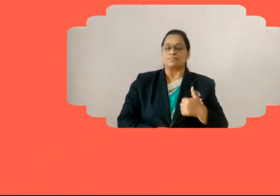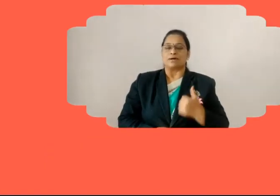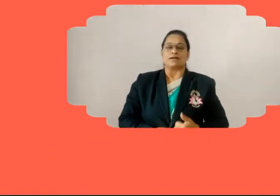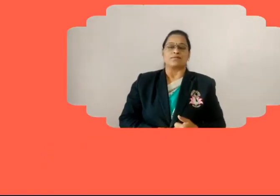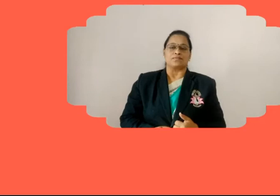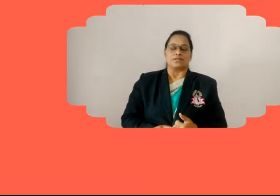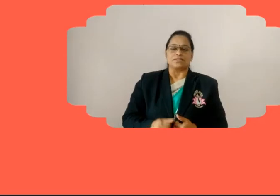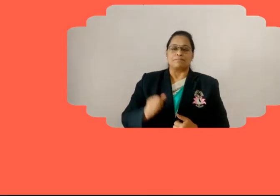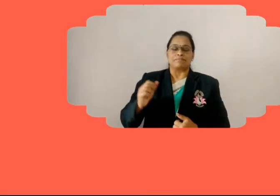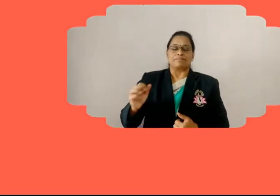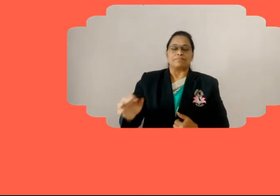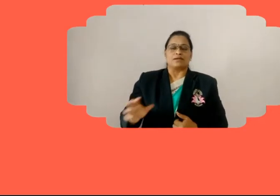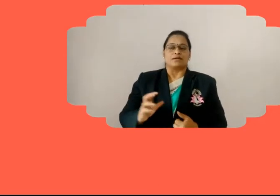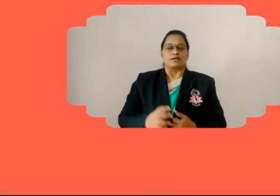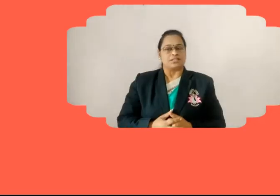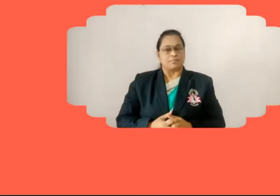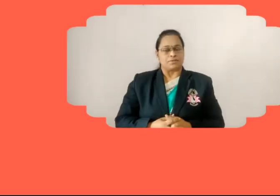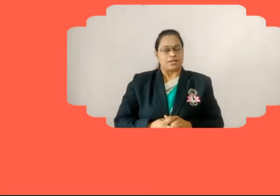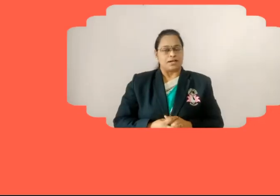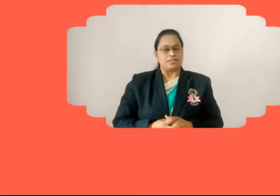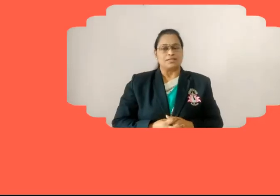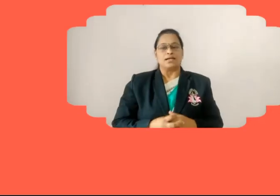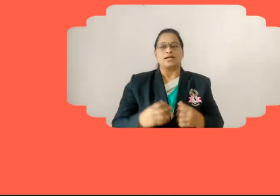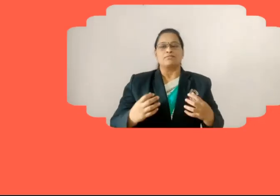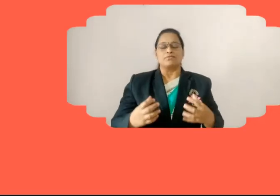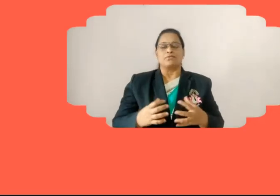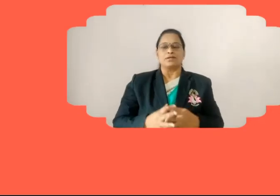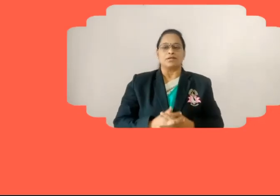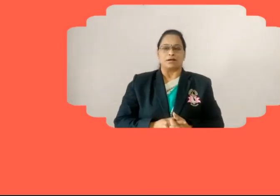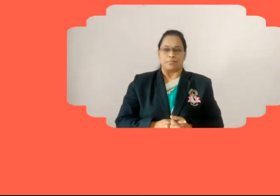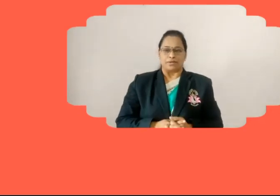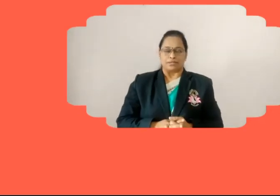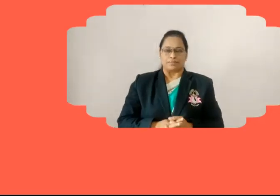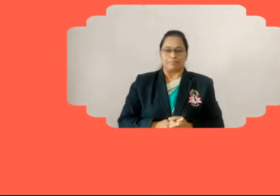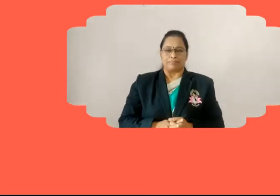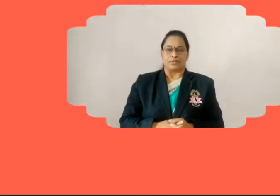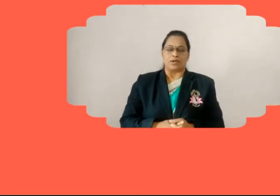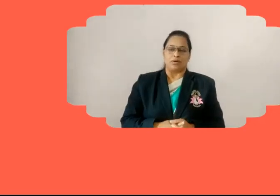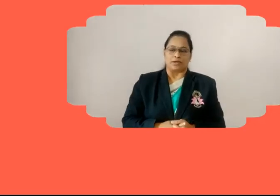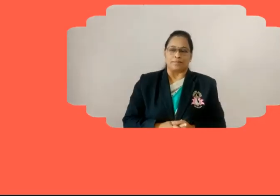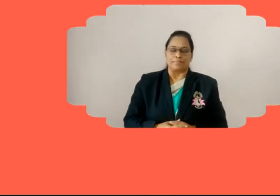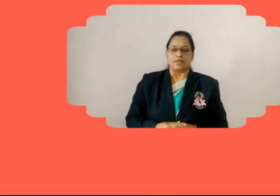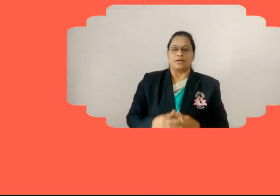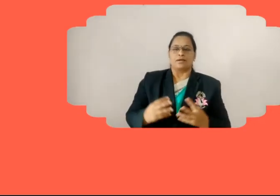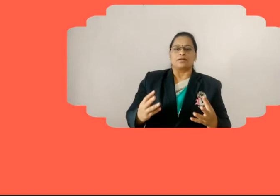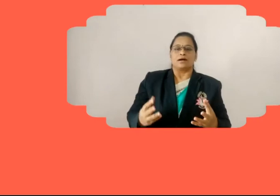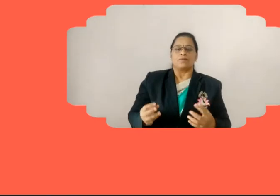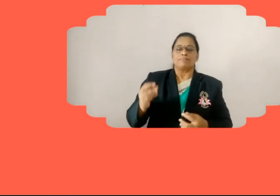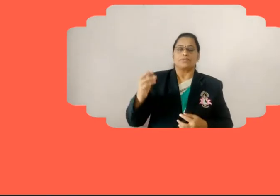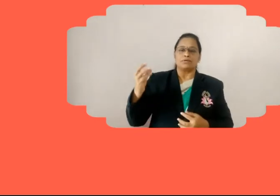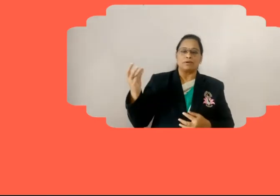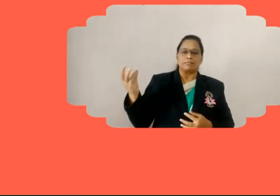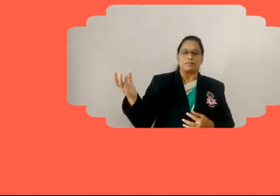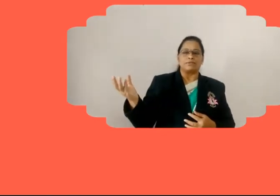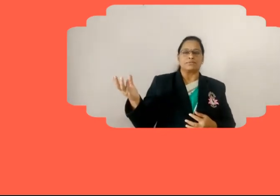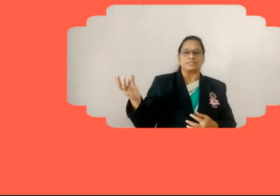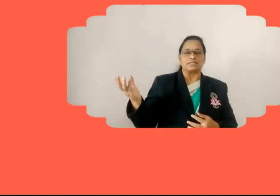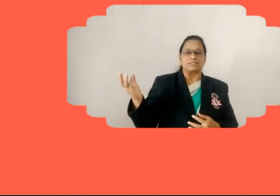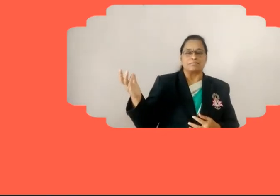part of this chapter, that is food components. Okay, now you may be able to see some